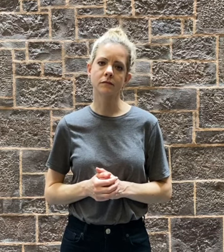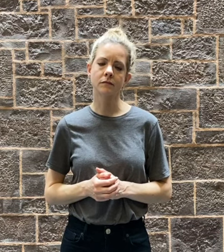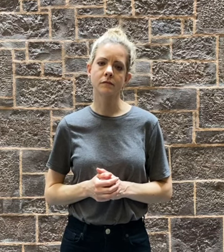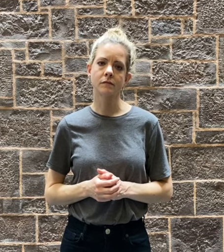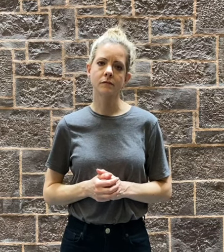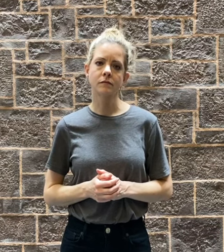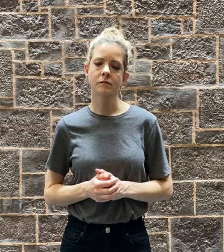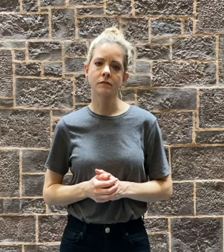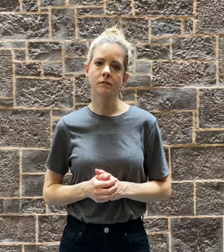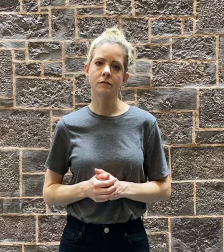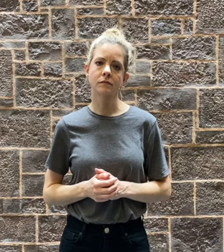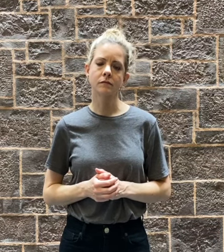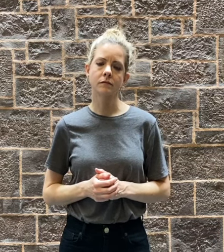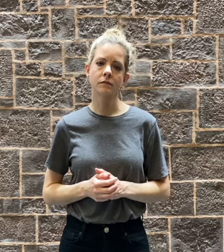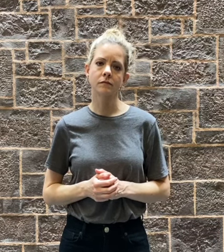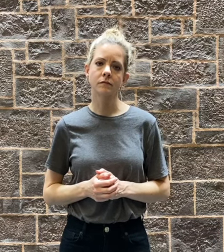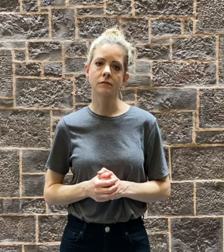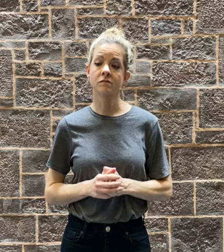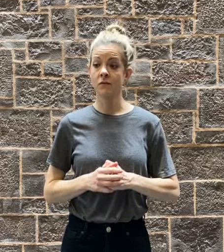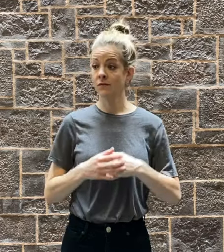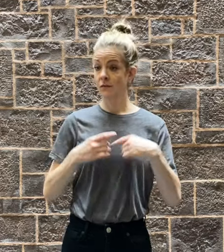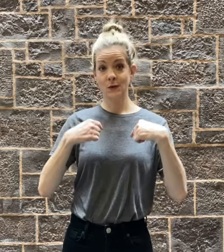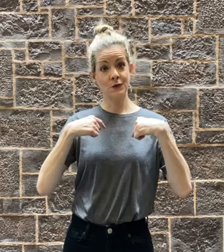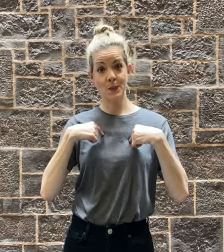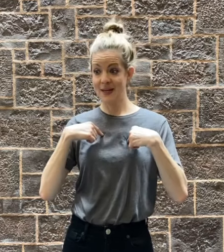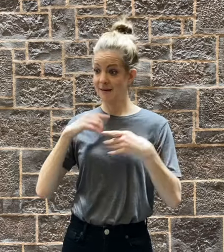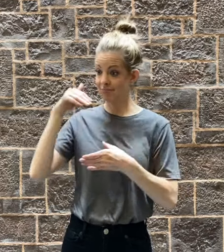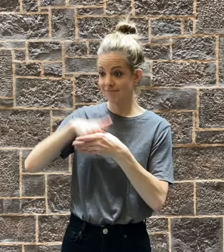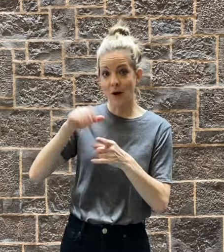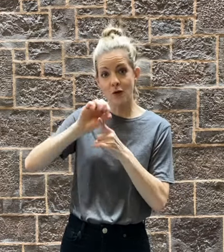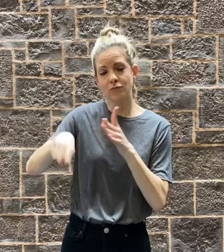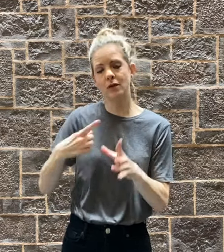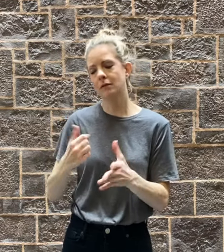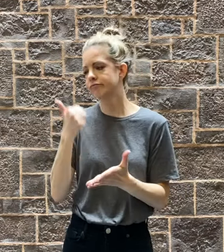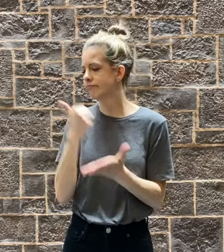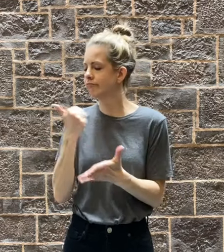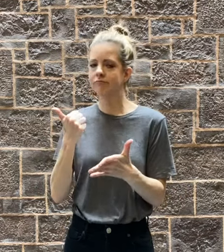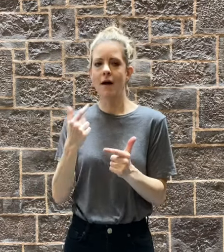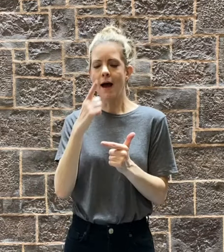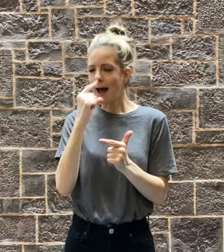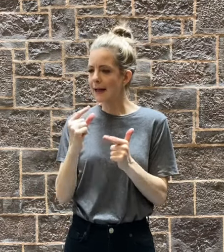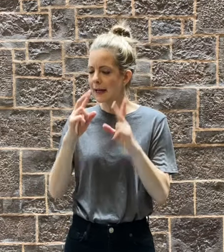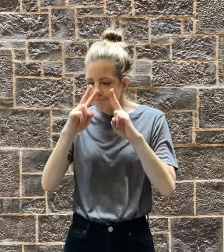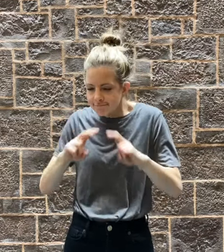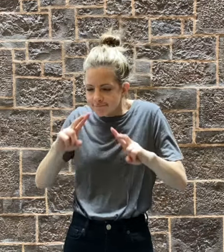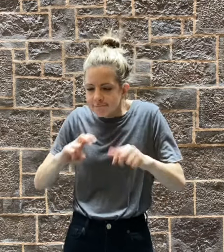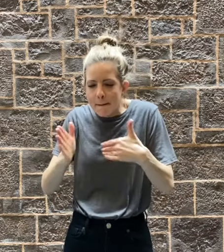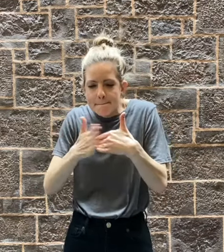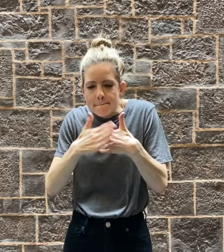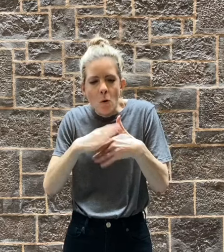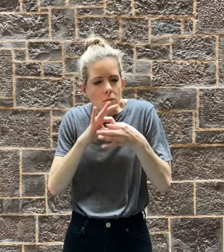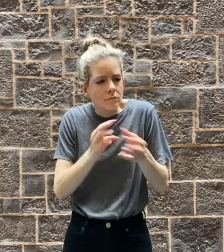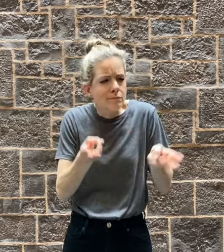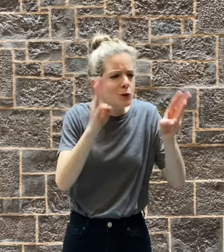away. For me, being part of this project has given me the opportunity to deepen my interest in museums and collecting, and what's in a museum, what's